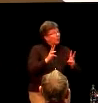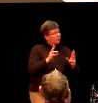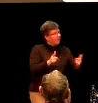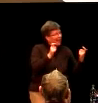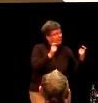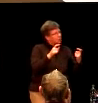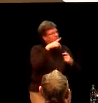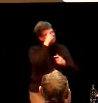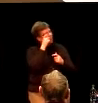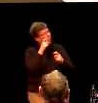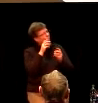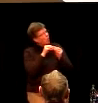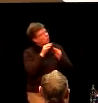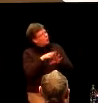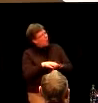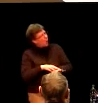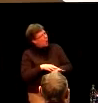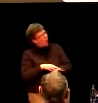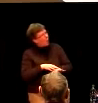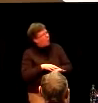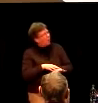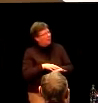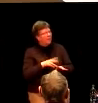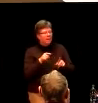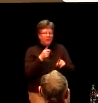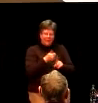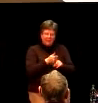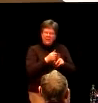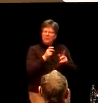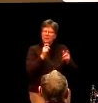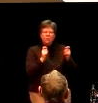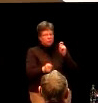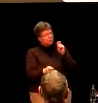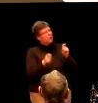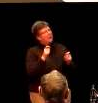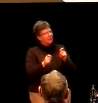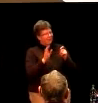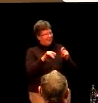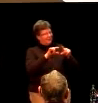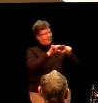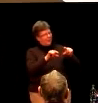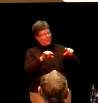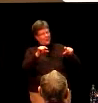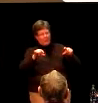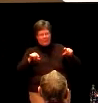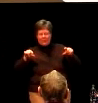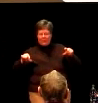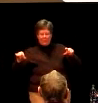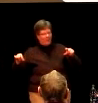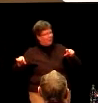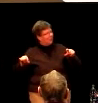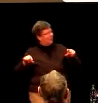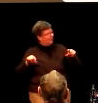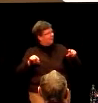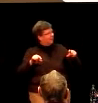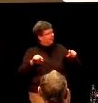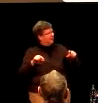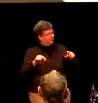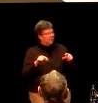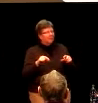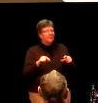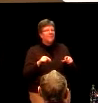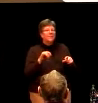the summer. So it's this very dynamic ribbon that we were trying to predict where it was. And if you think about